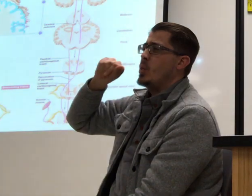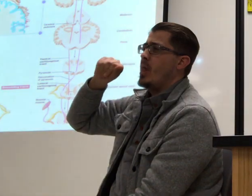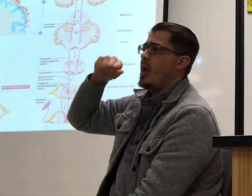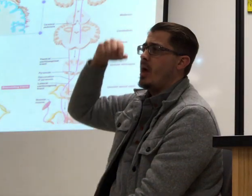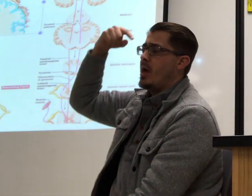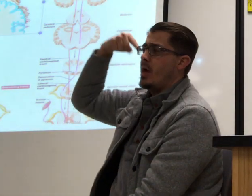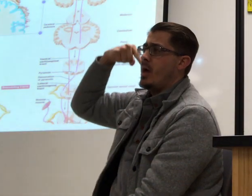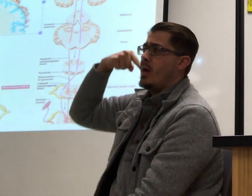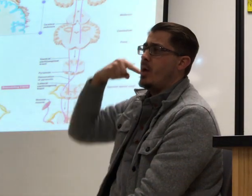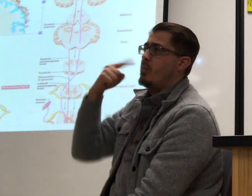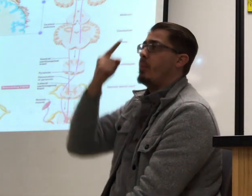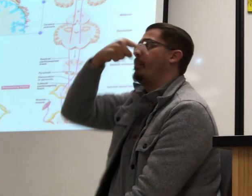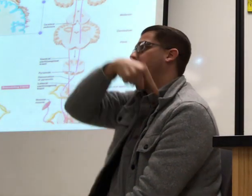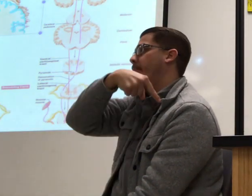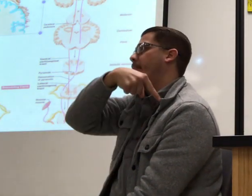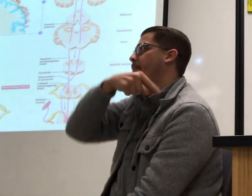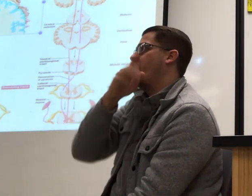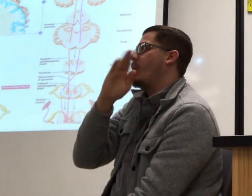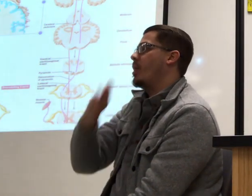contralaterally,